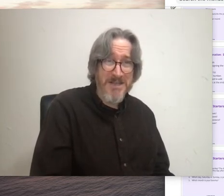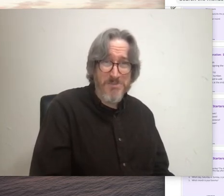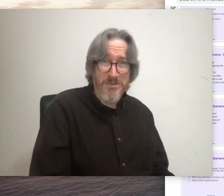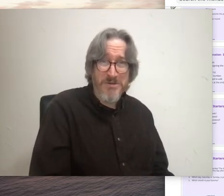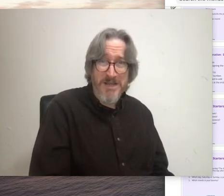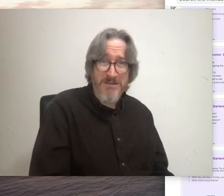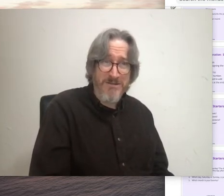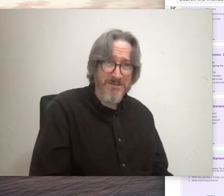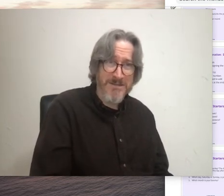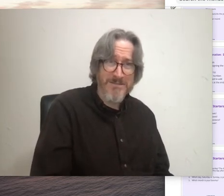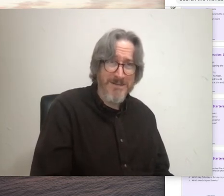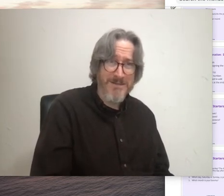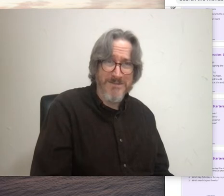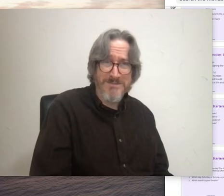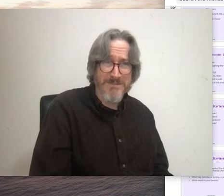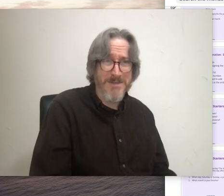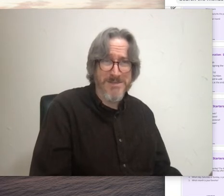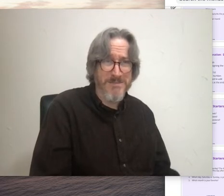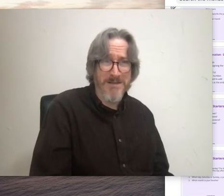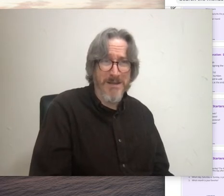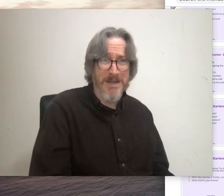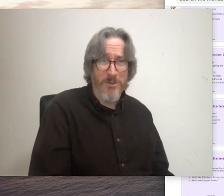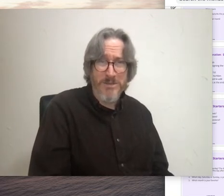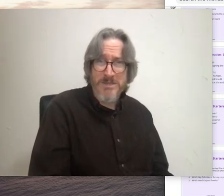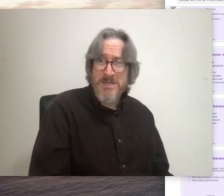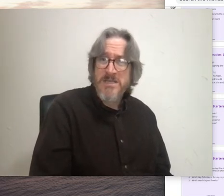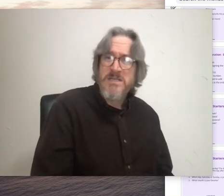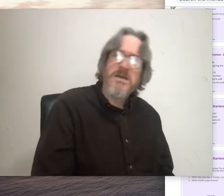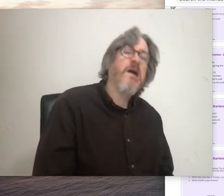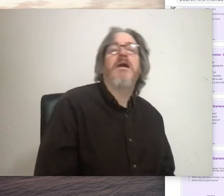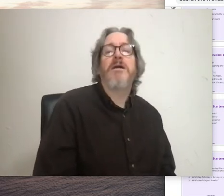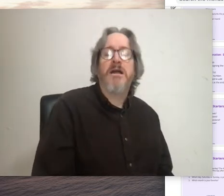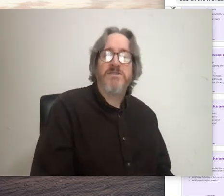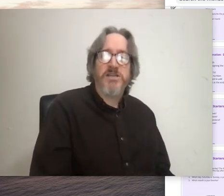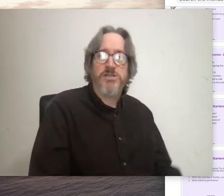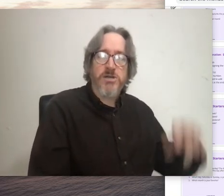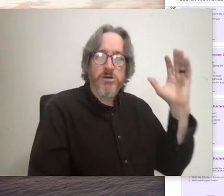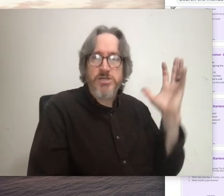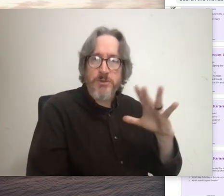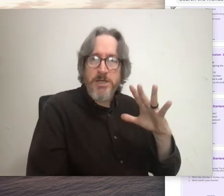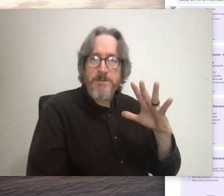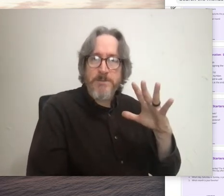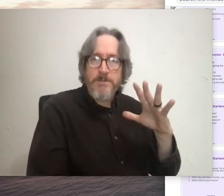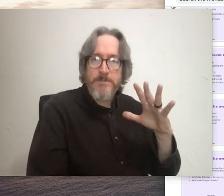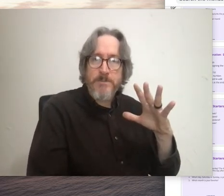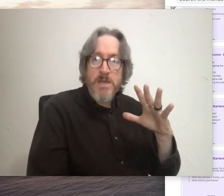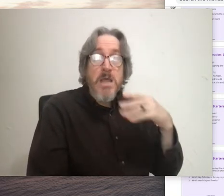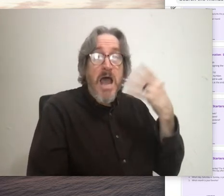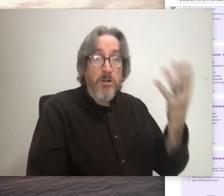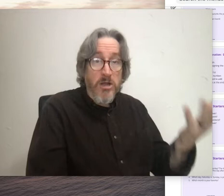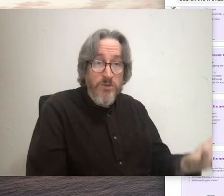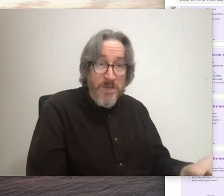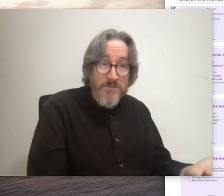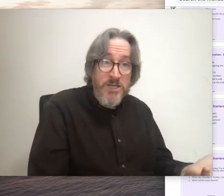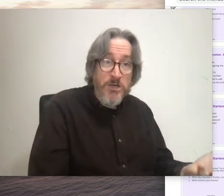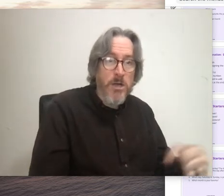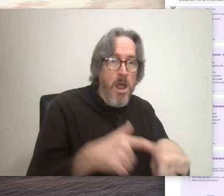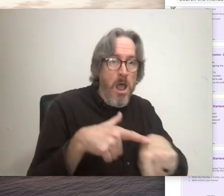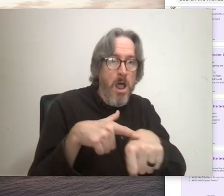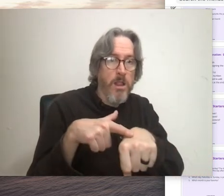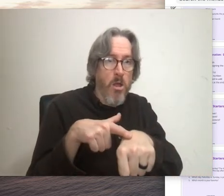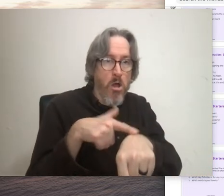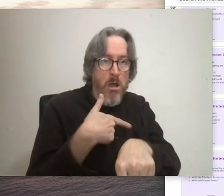all the days blur together. I don't know. Maybe it's just me. I'm getting old. Conversation starters three. How long have you lived